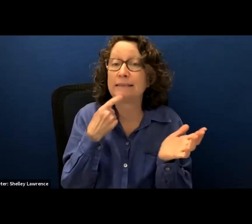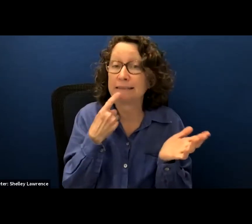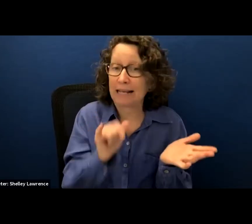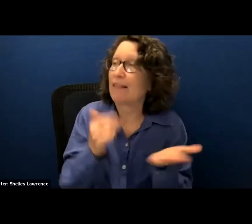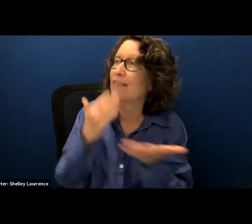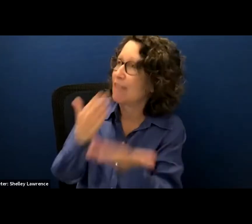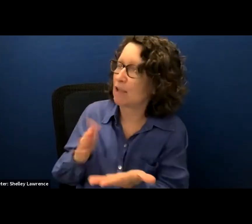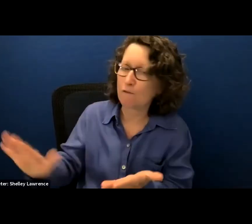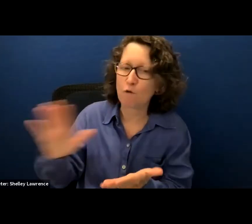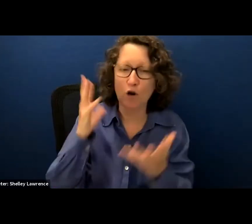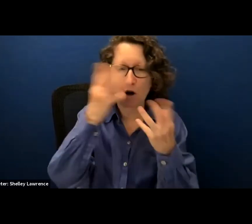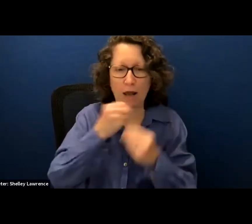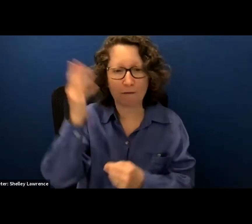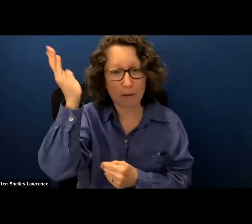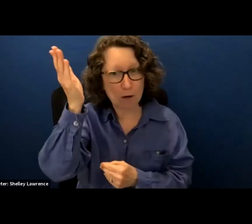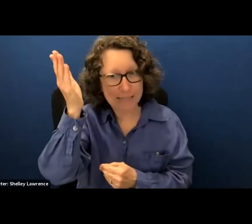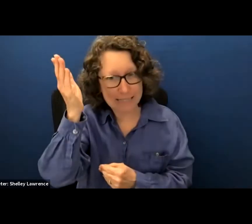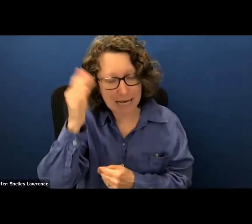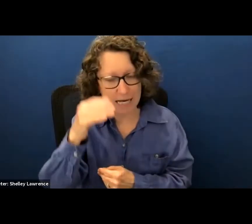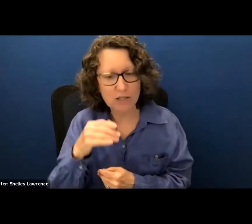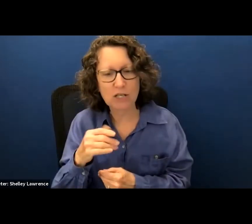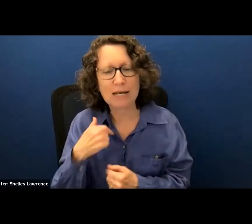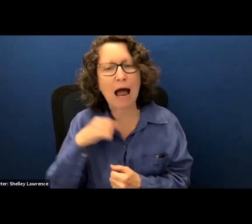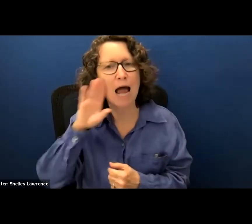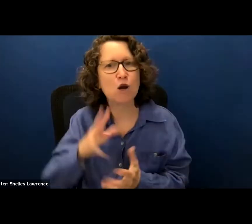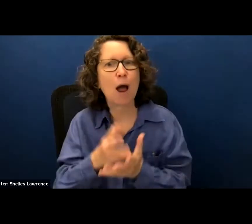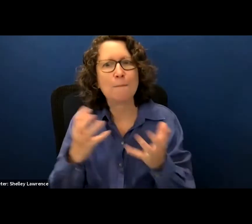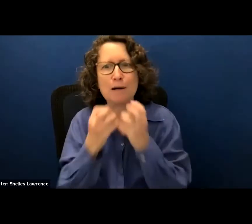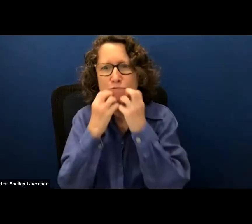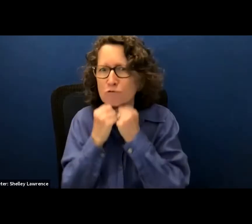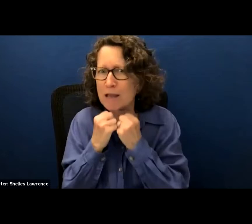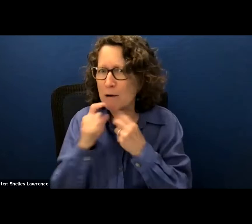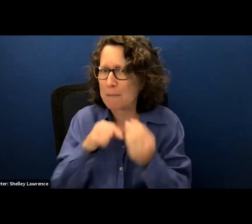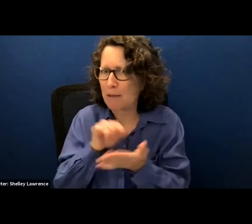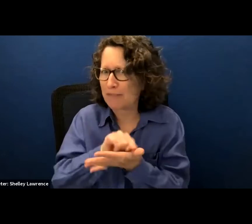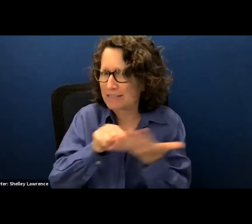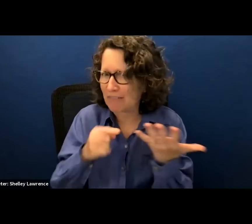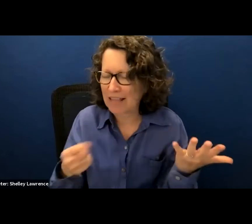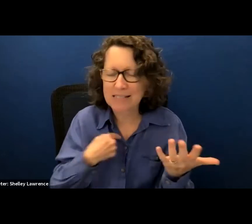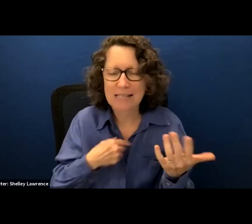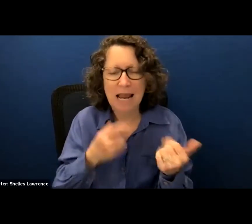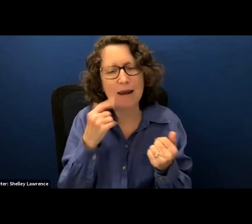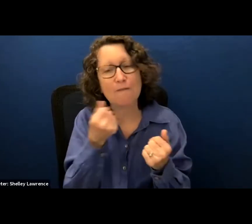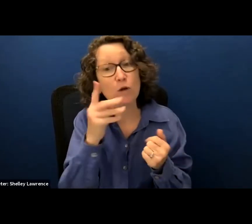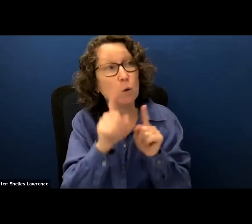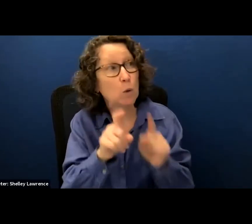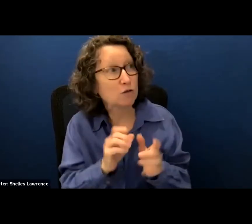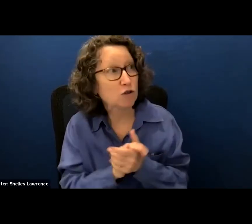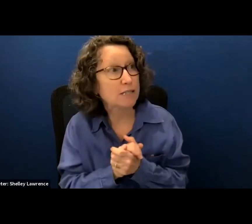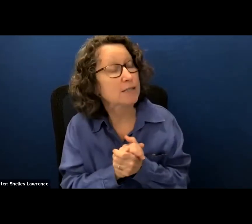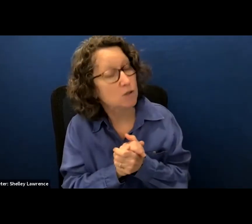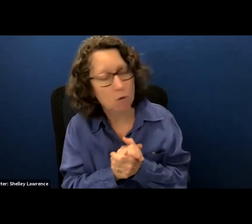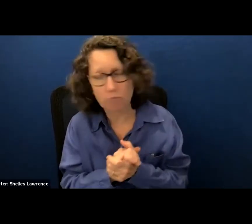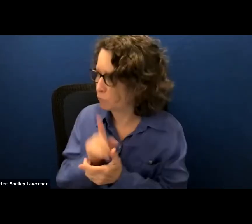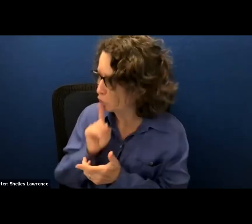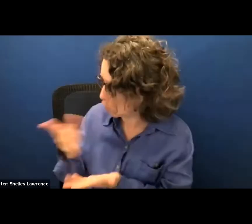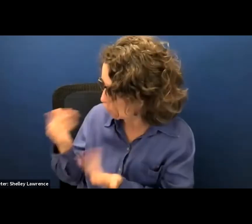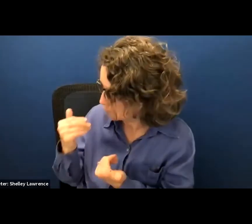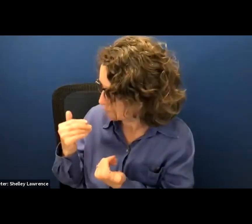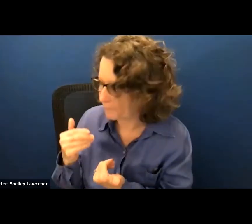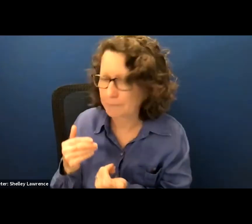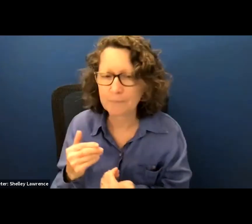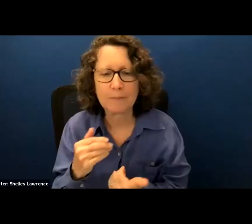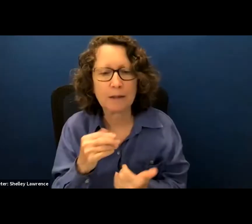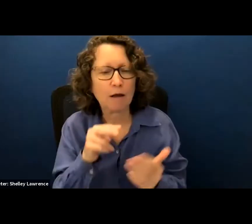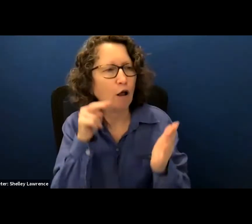you so much for your lovely presentation. I know how much you care about these things. I just had a few questions. So, Absolutely. Looking